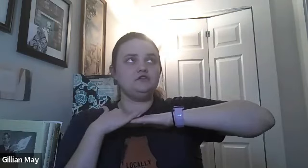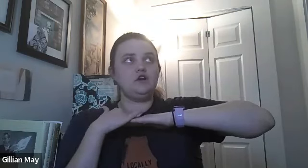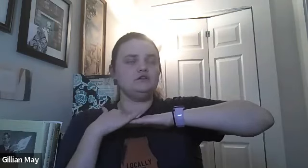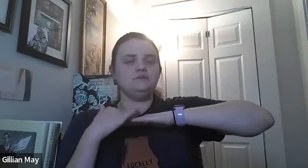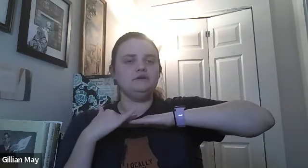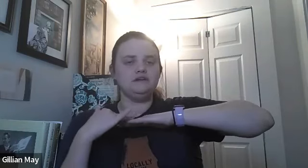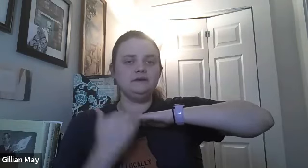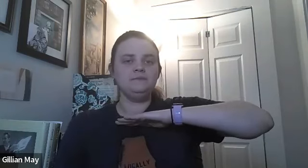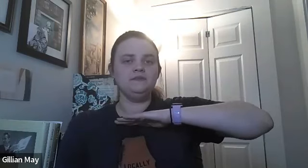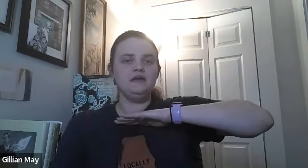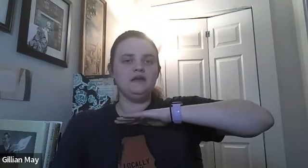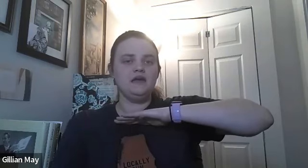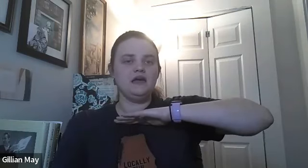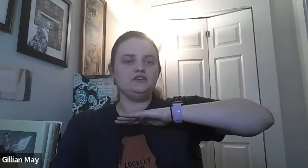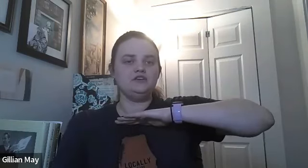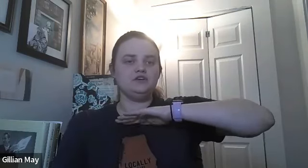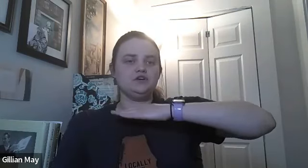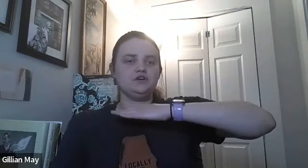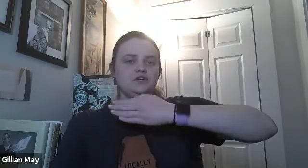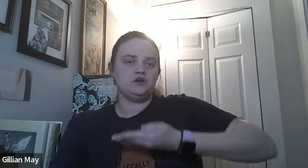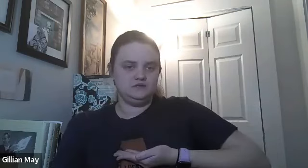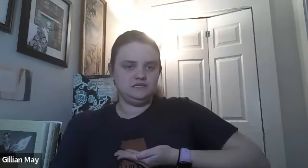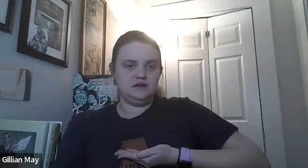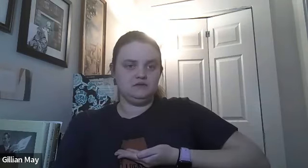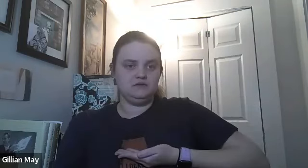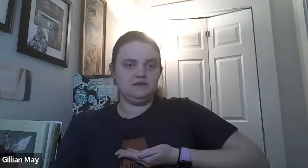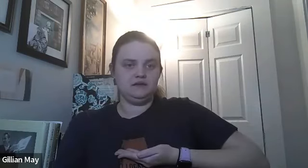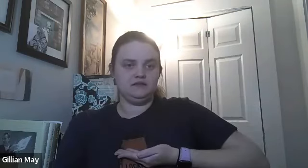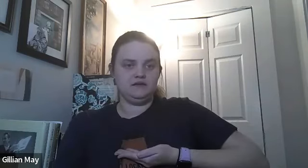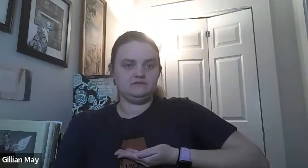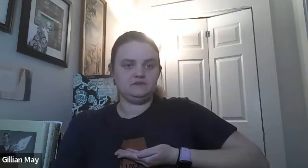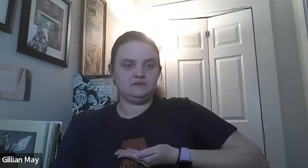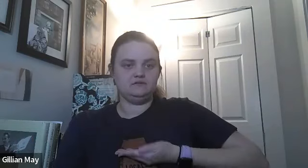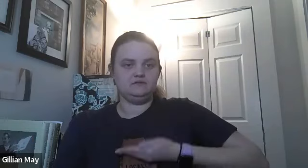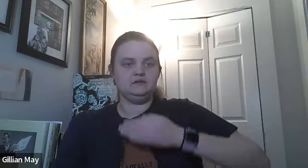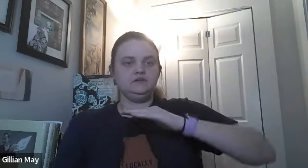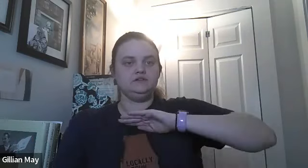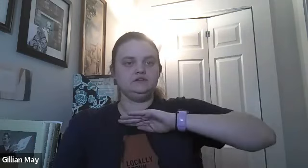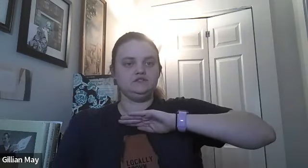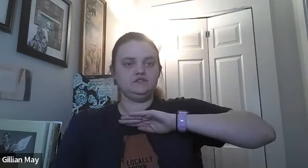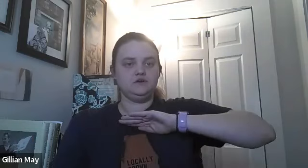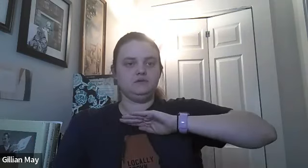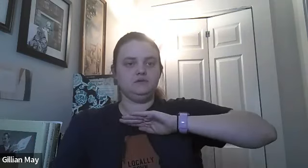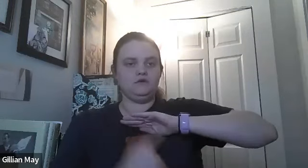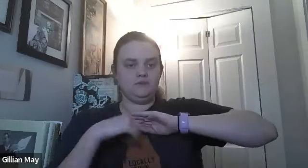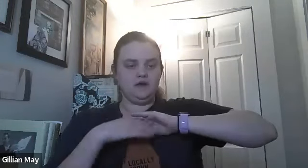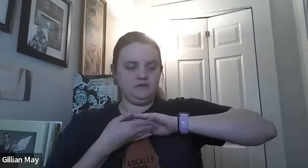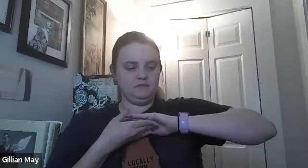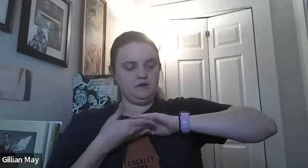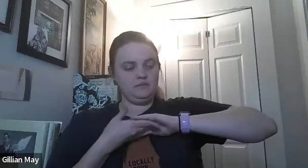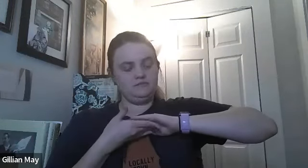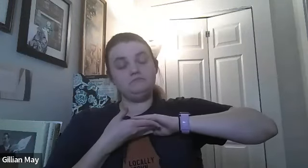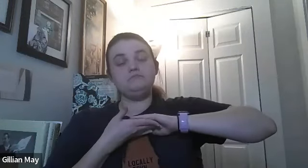your collarbone area. And then you're gonna go down and make like that circle. So you go from having the palm,